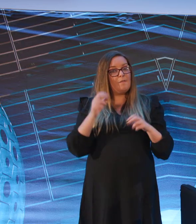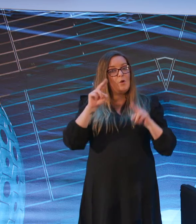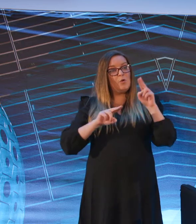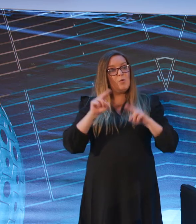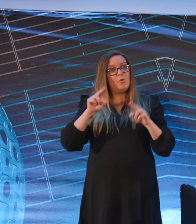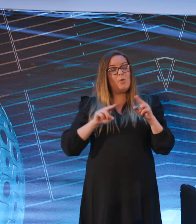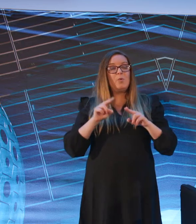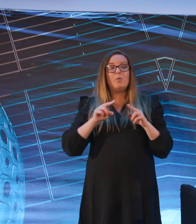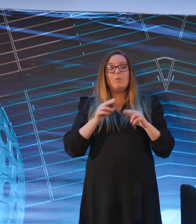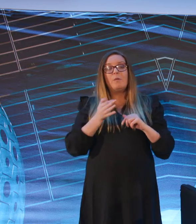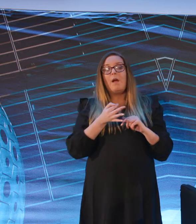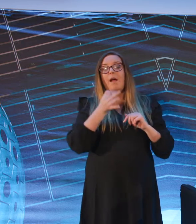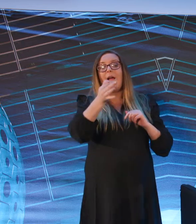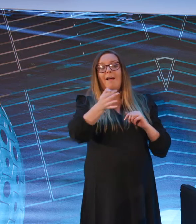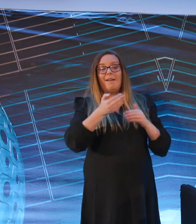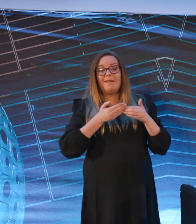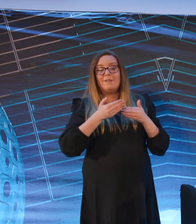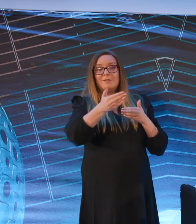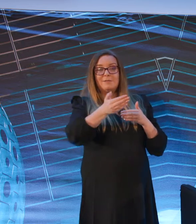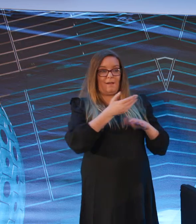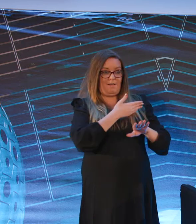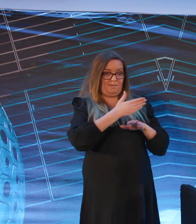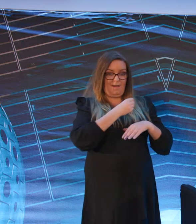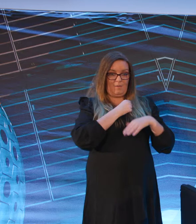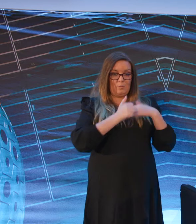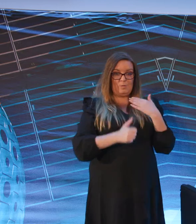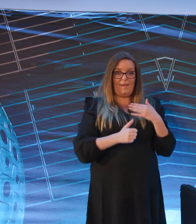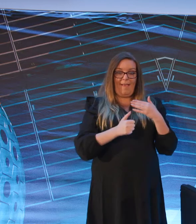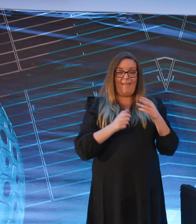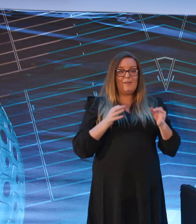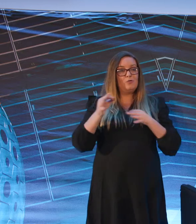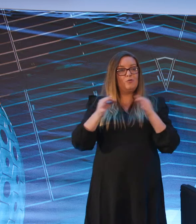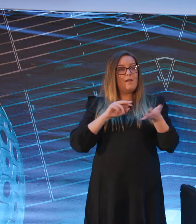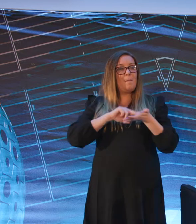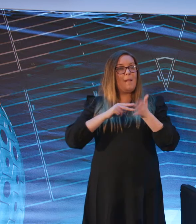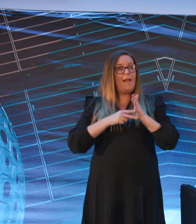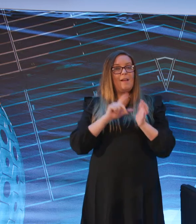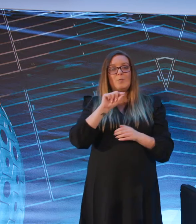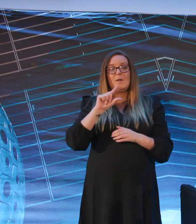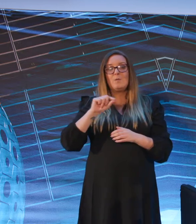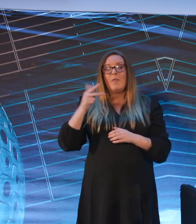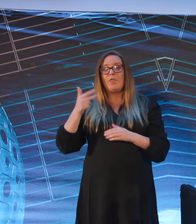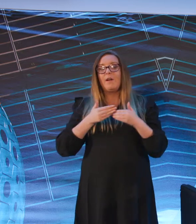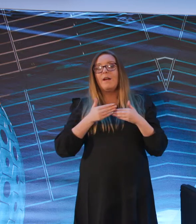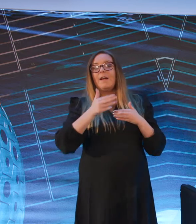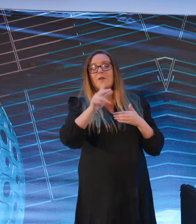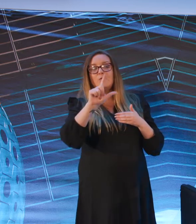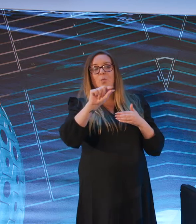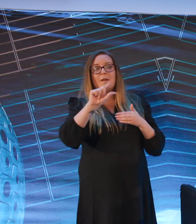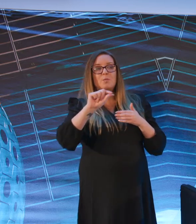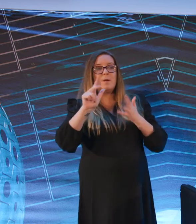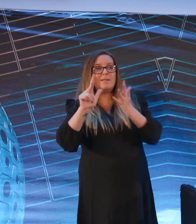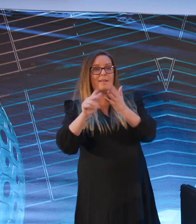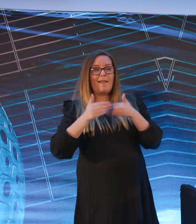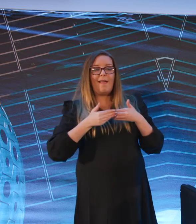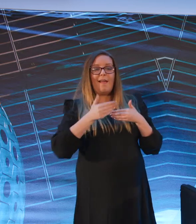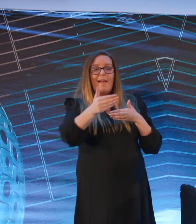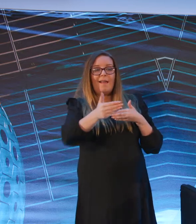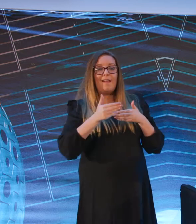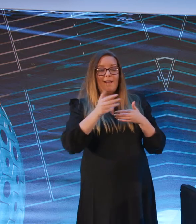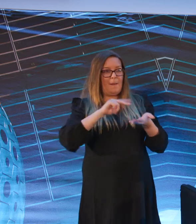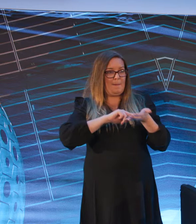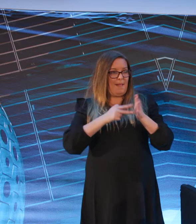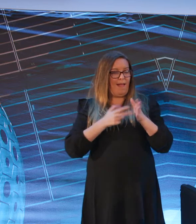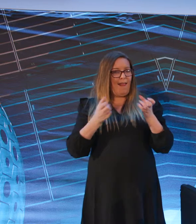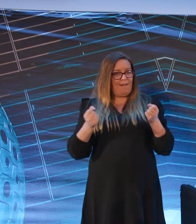history of Maynooth University, guided by the strategic plan for 2023 to 2028. The plan presents a collective vision